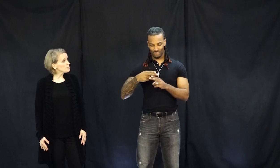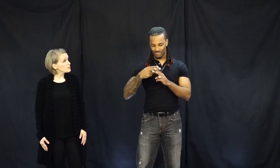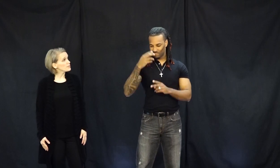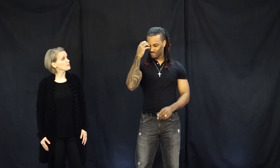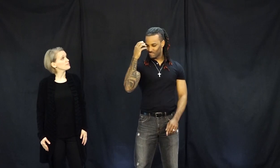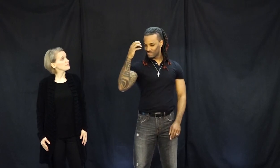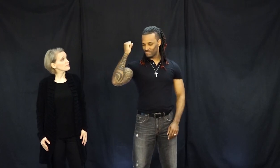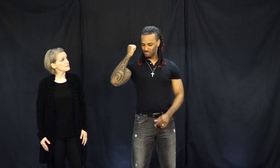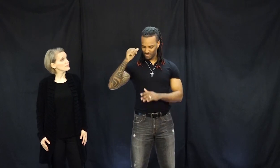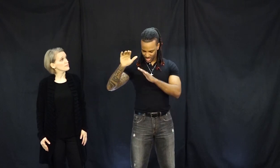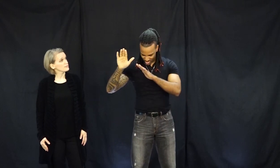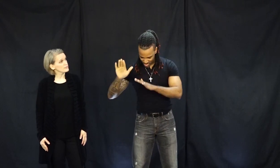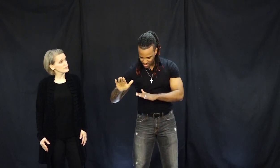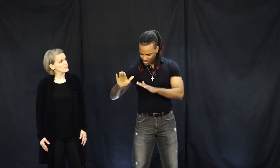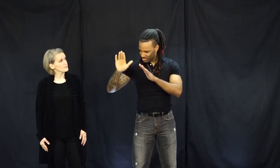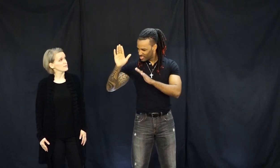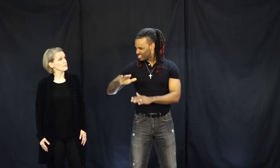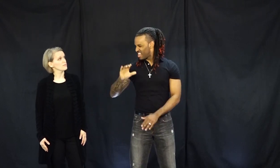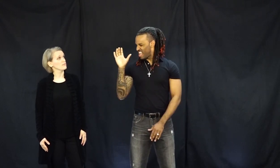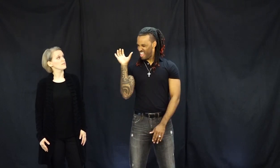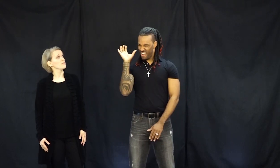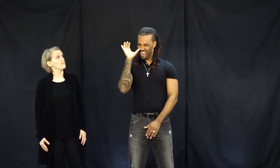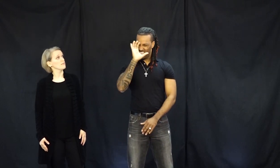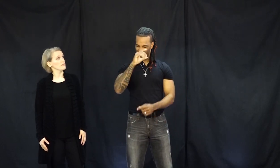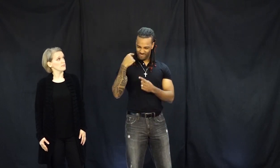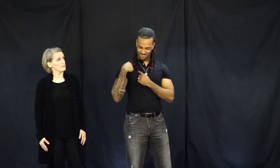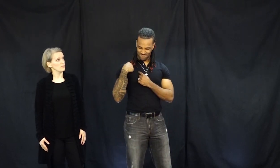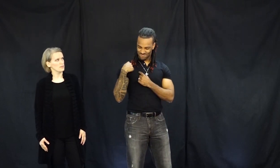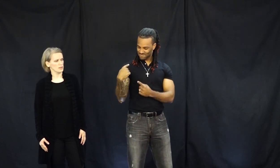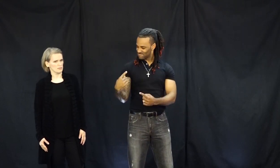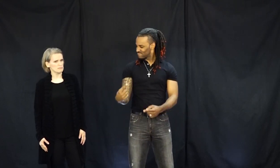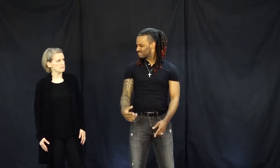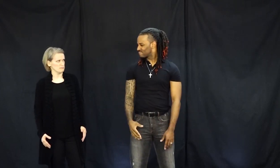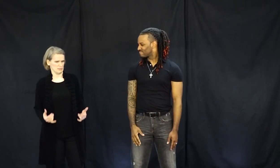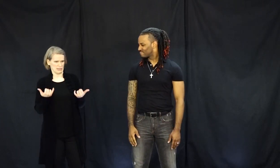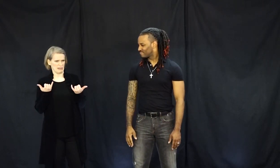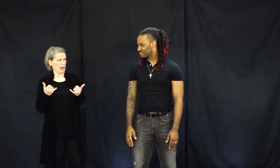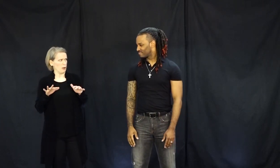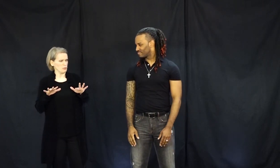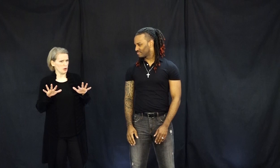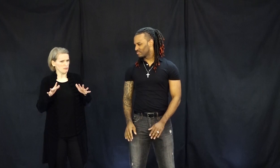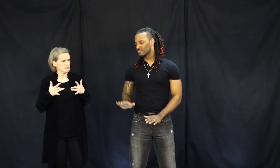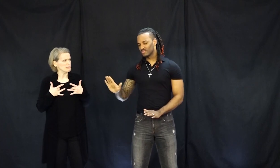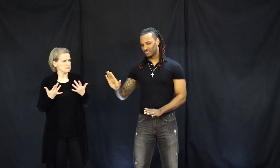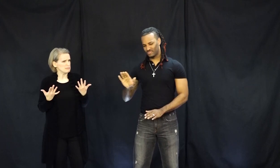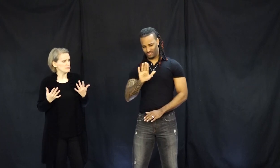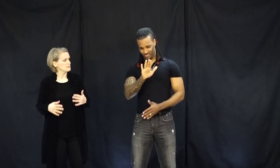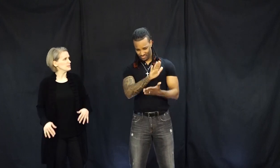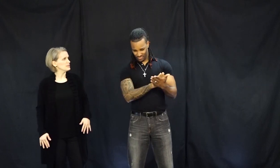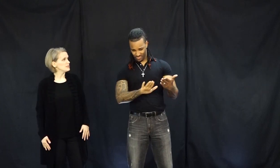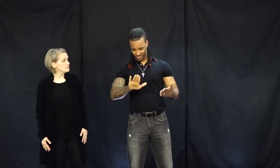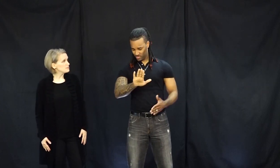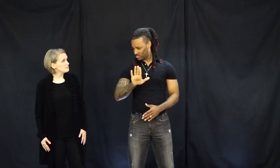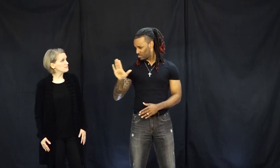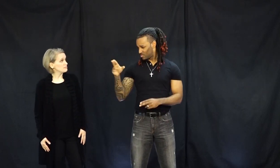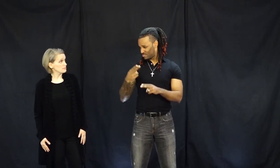Alexander Hamilton. I'm at your service, sir. I have been looking for you. I'm getting nervous. Sir, I heard your name at Princeton. I was seeking